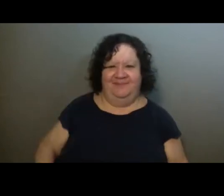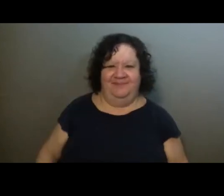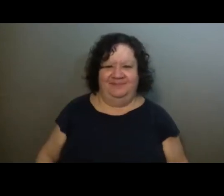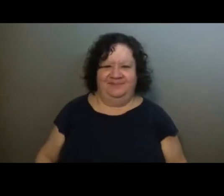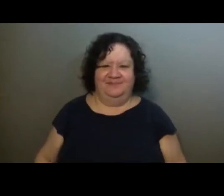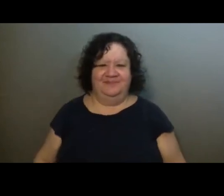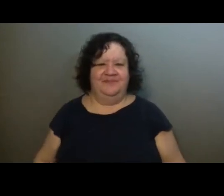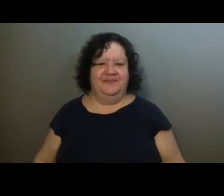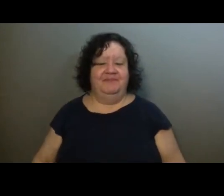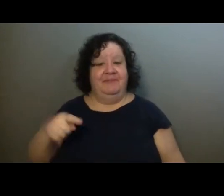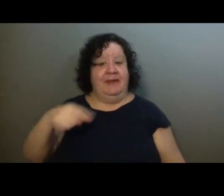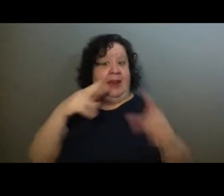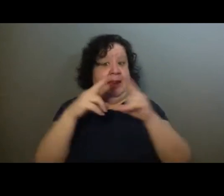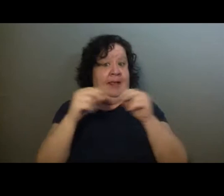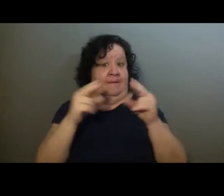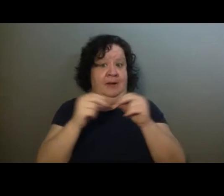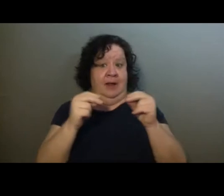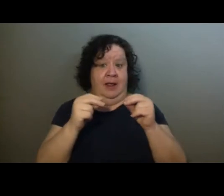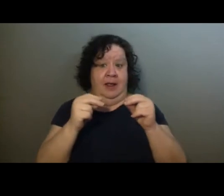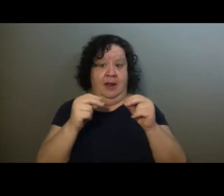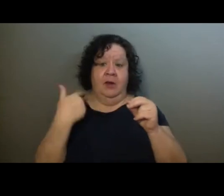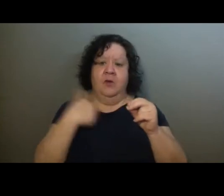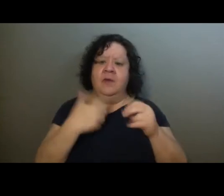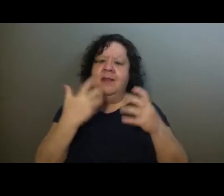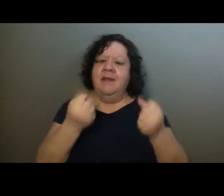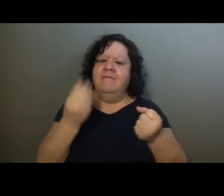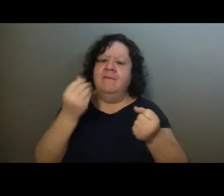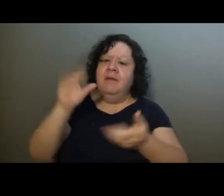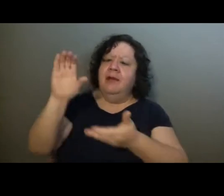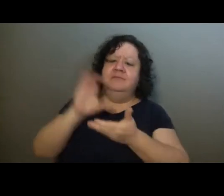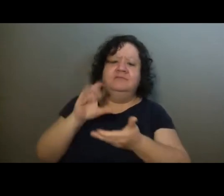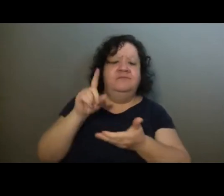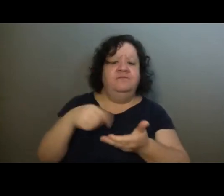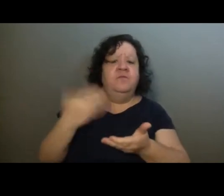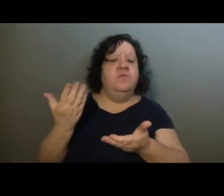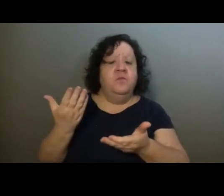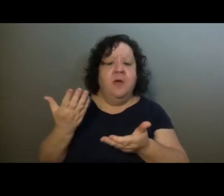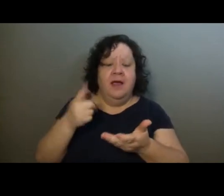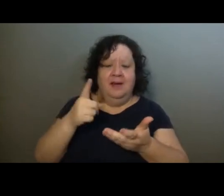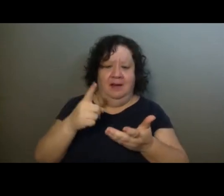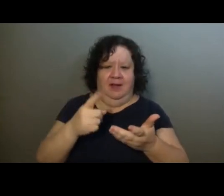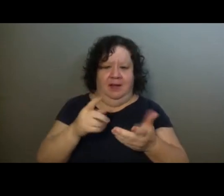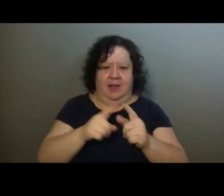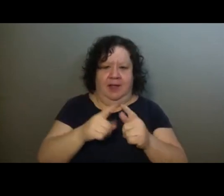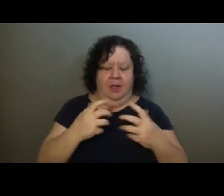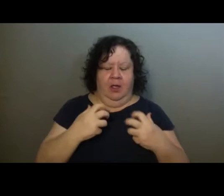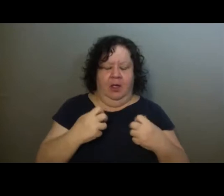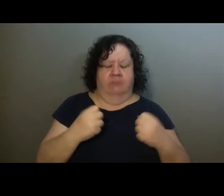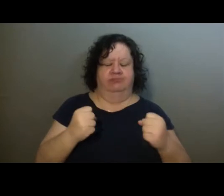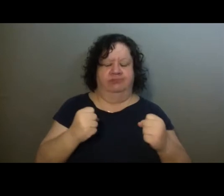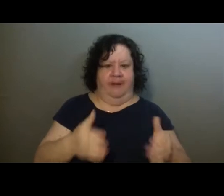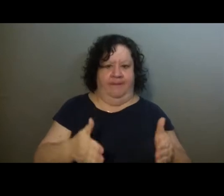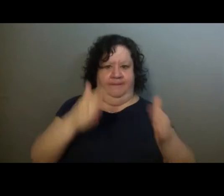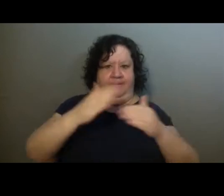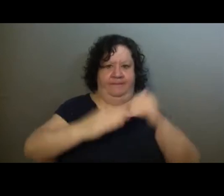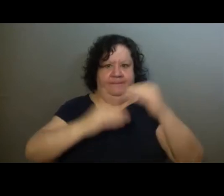that covers many of the issues that the panelists before me have highlighted, including the issue